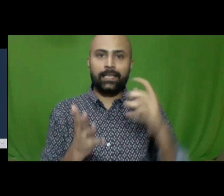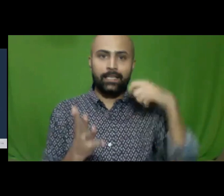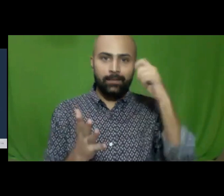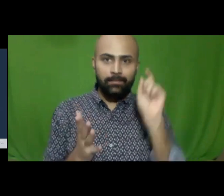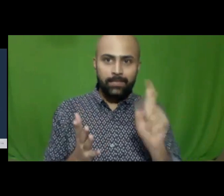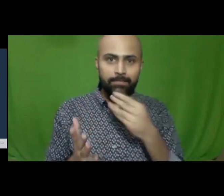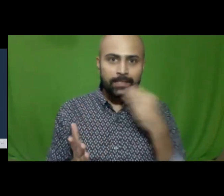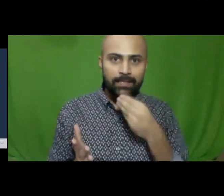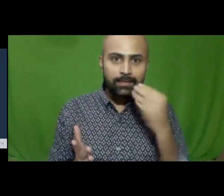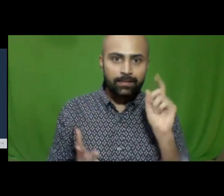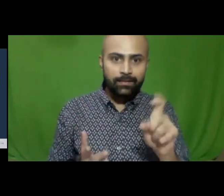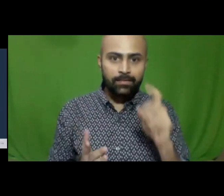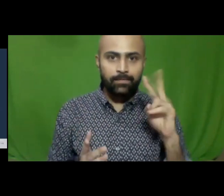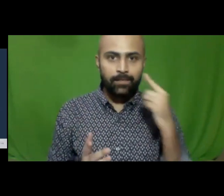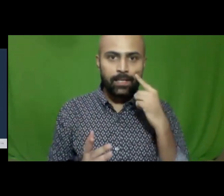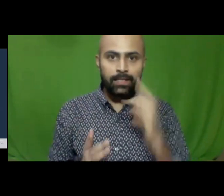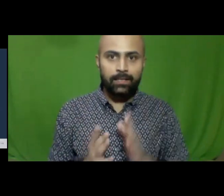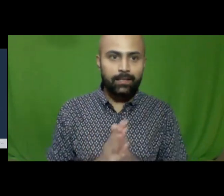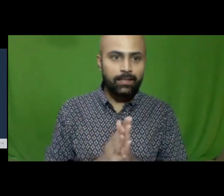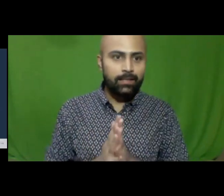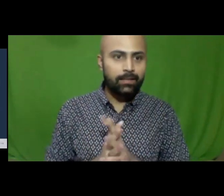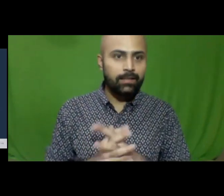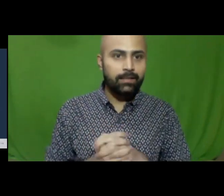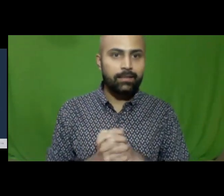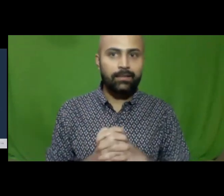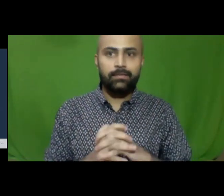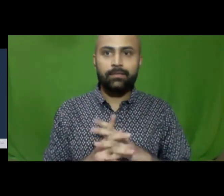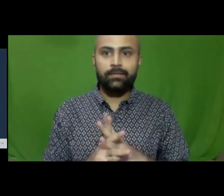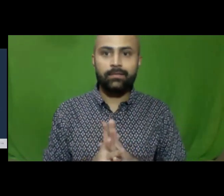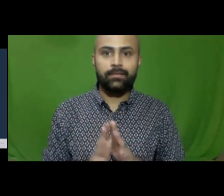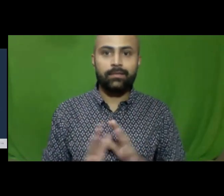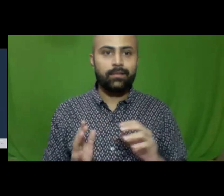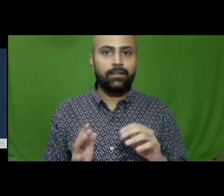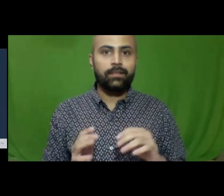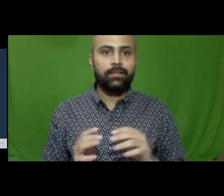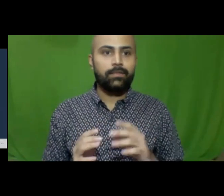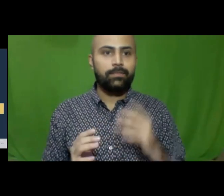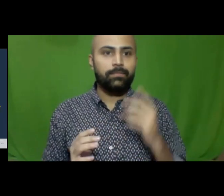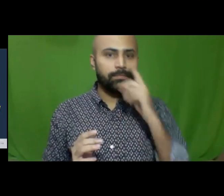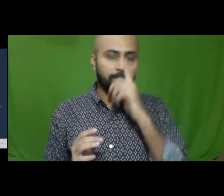overview. So could you please play the video slideshow?